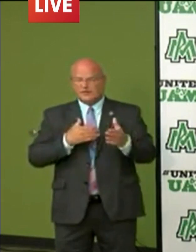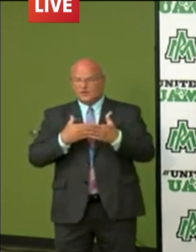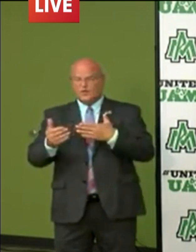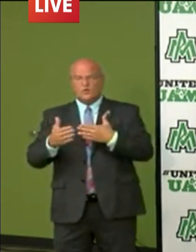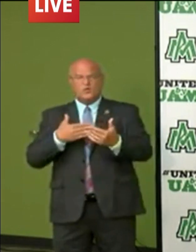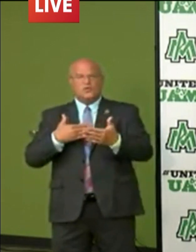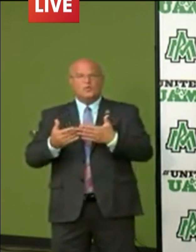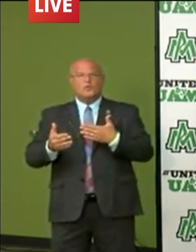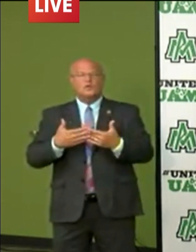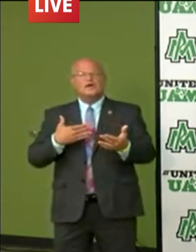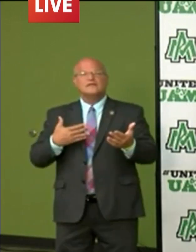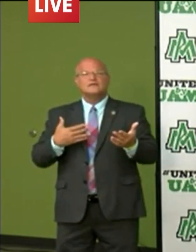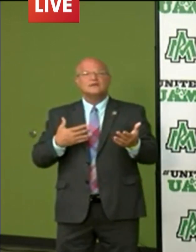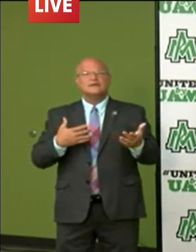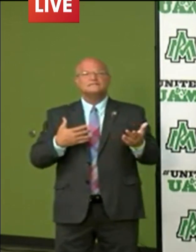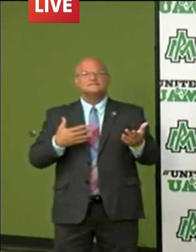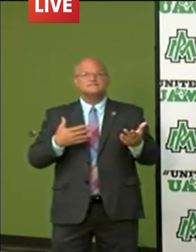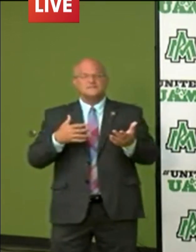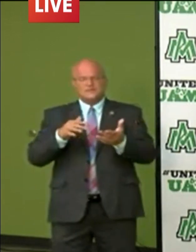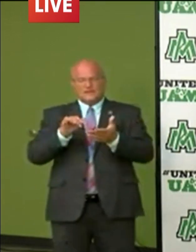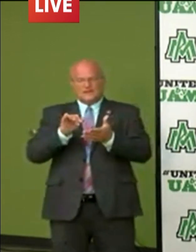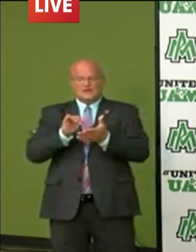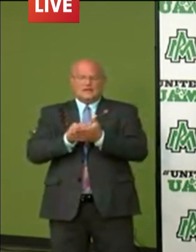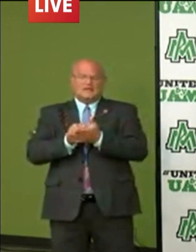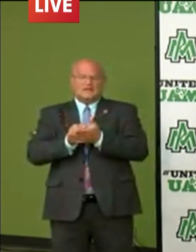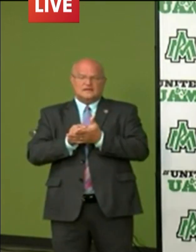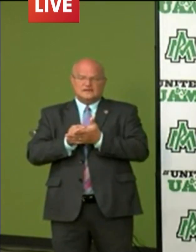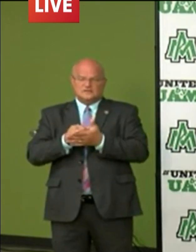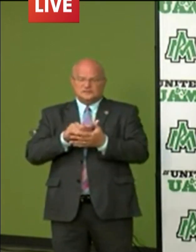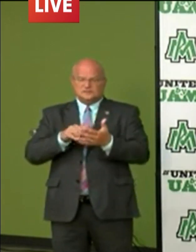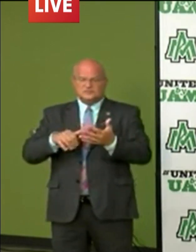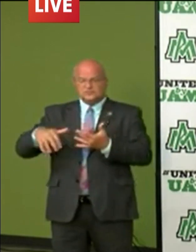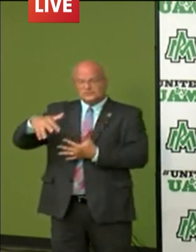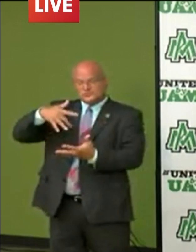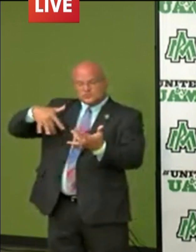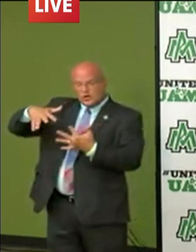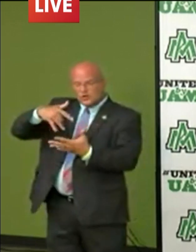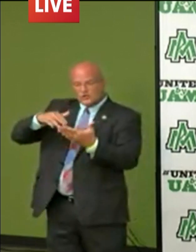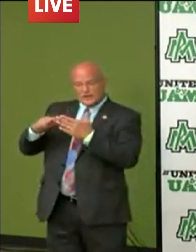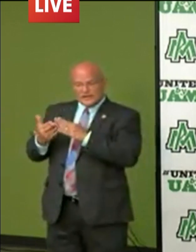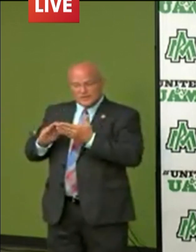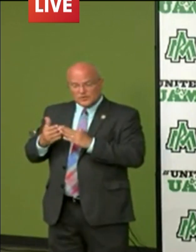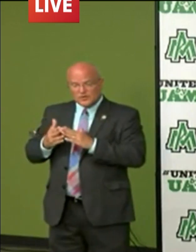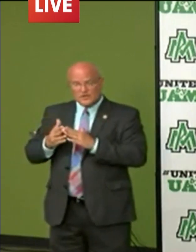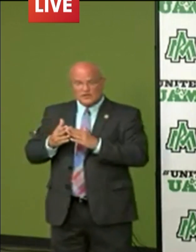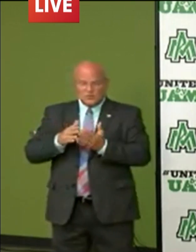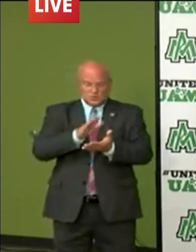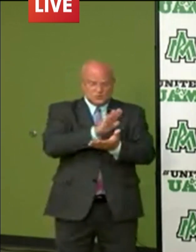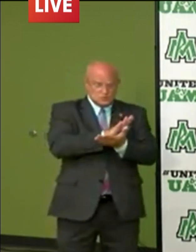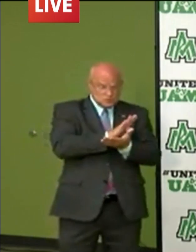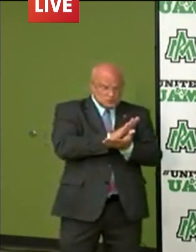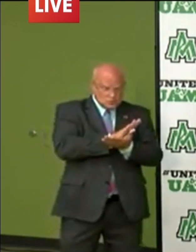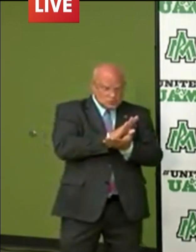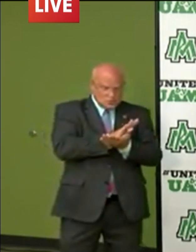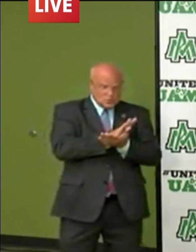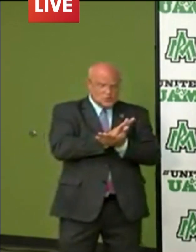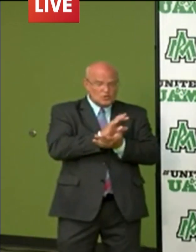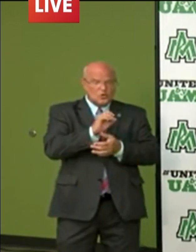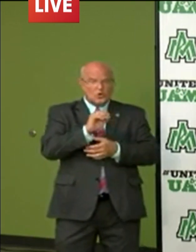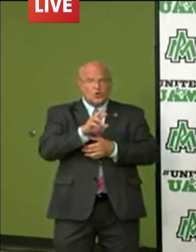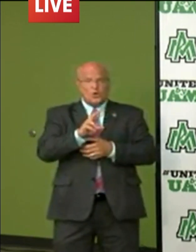it is the social activities of a community or whether it is school or whether it